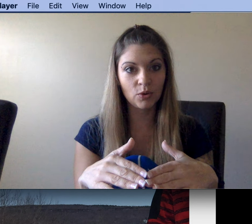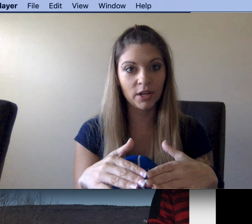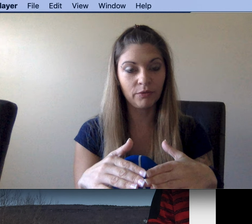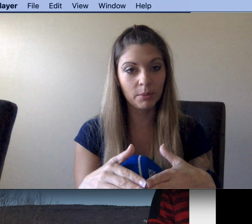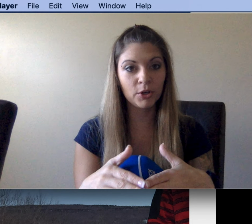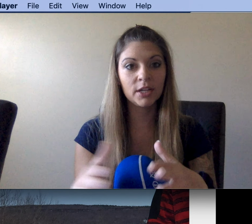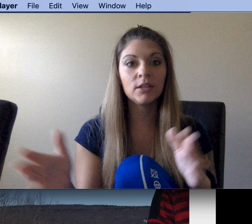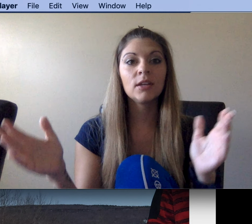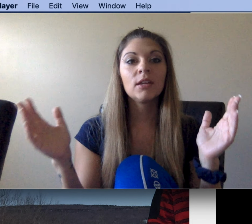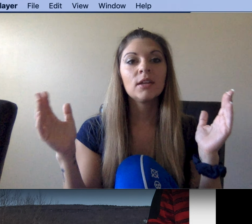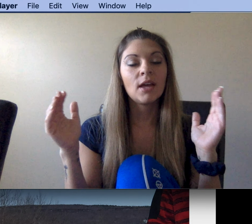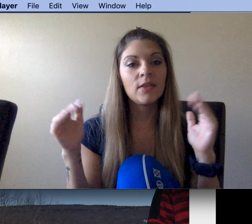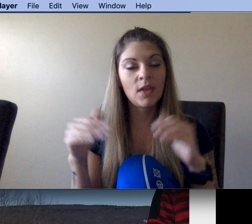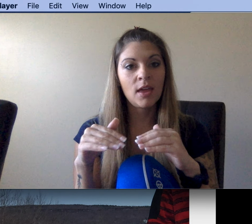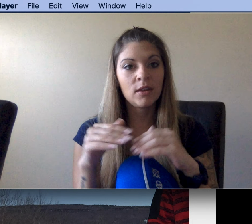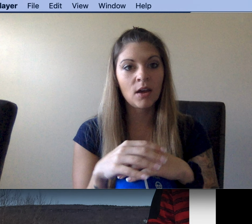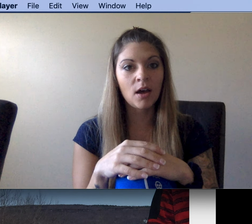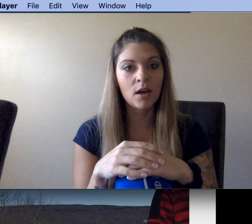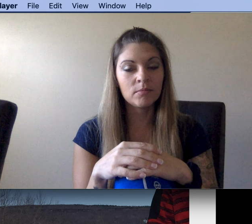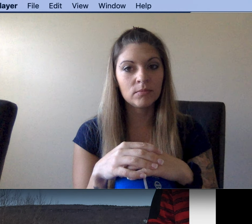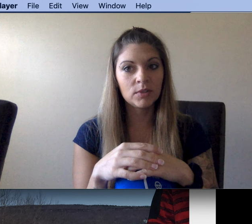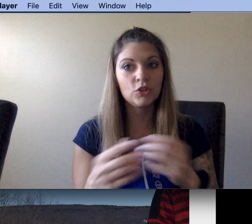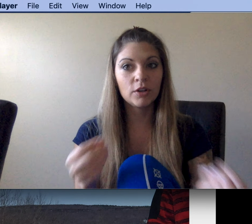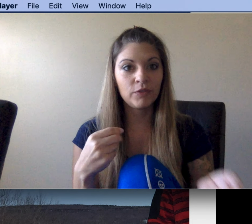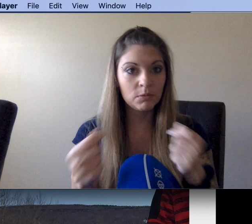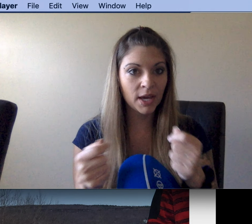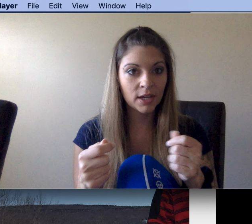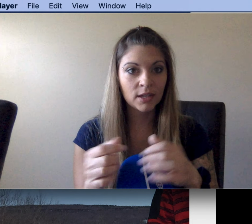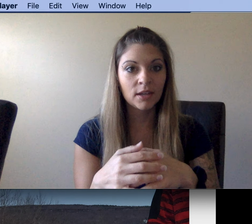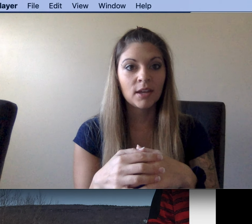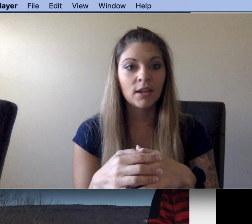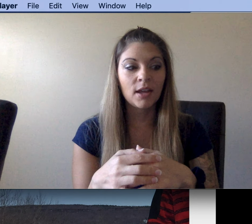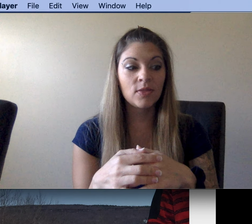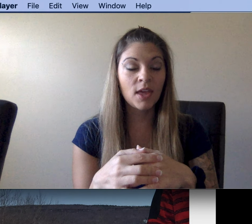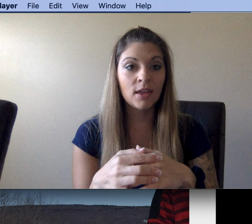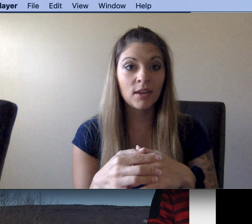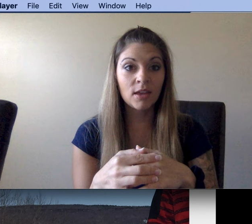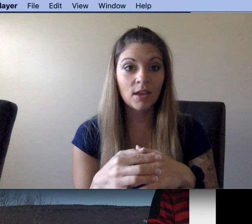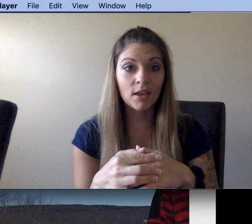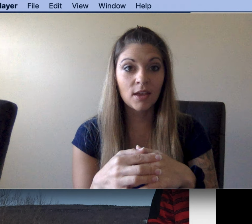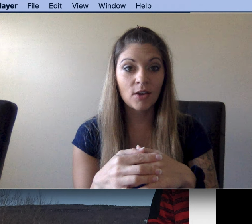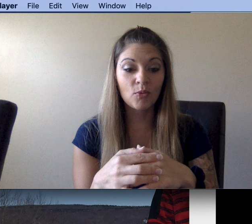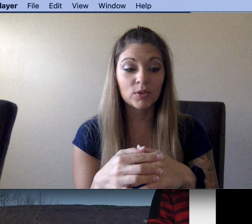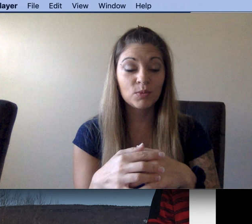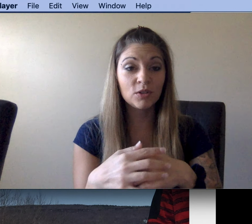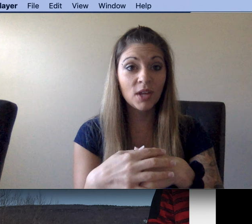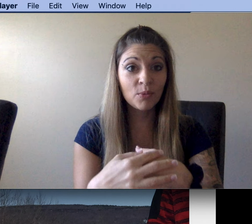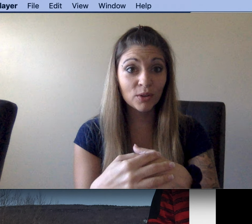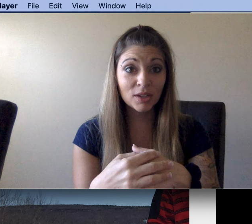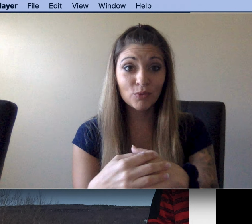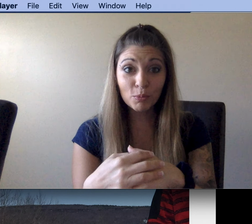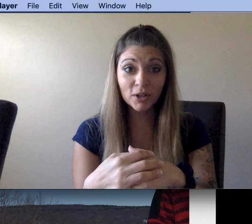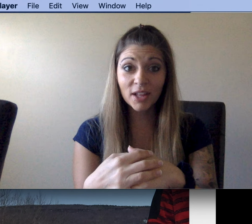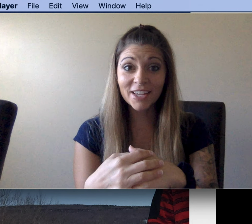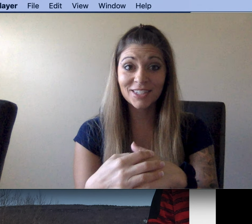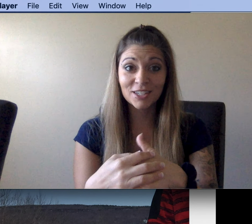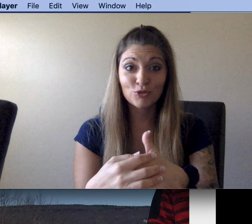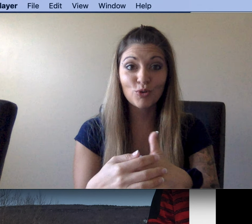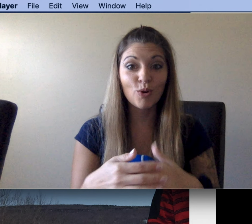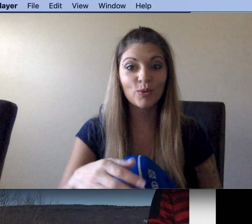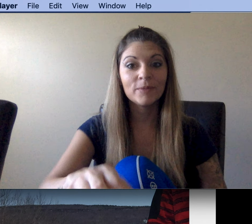that story on Flipgrid, and then do your feedback, and then once we do that, we only have one more